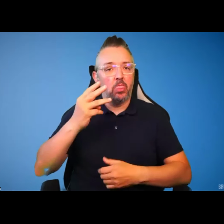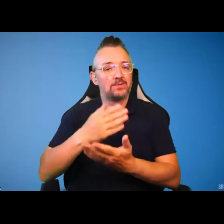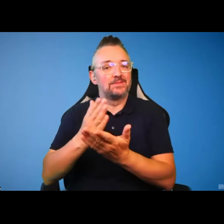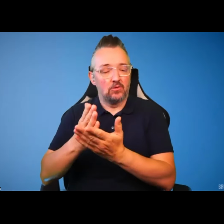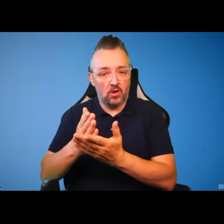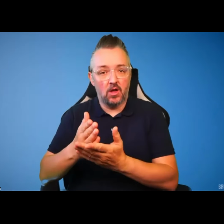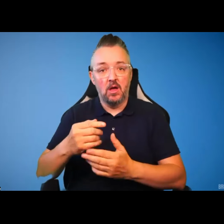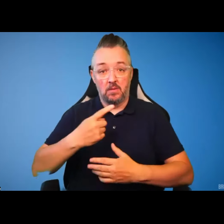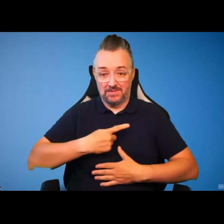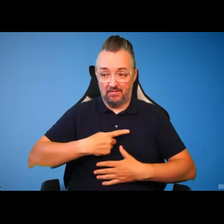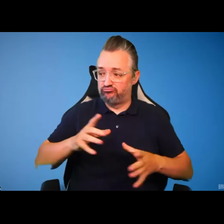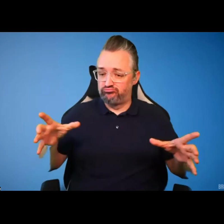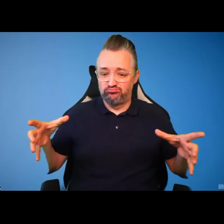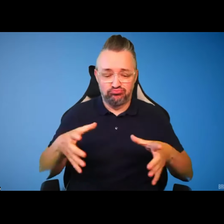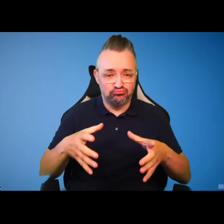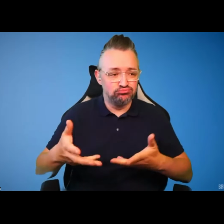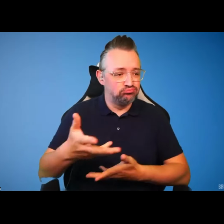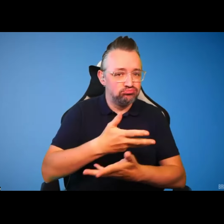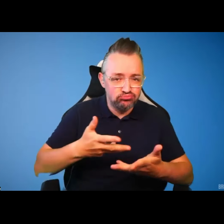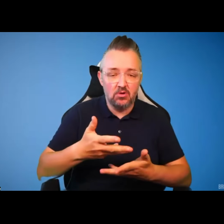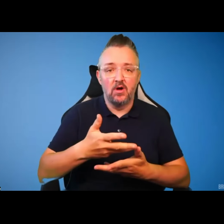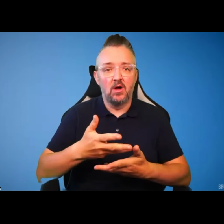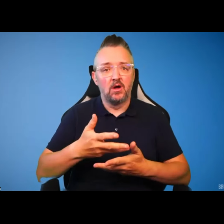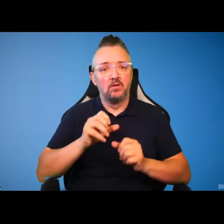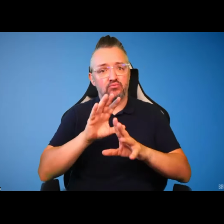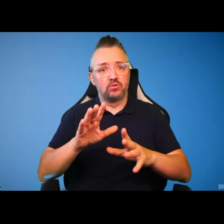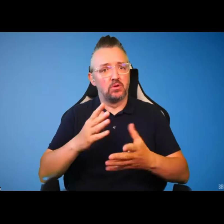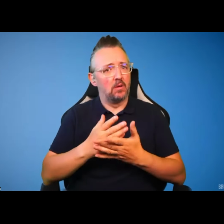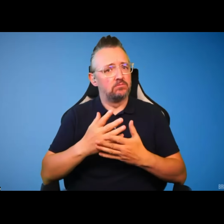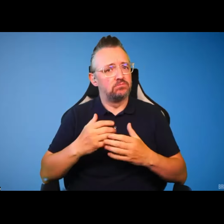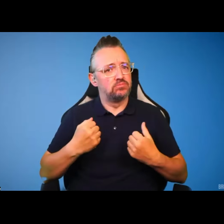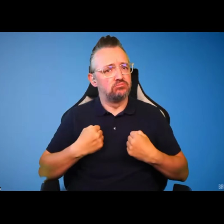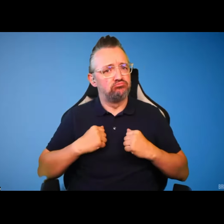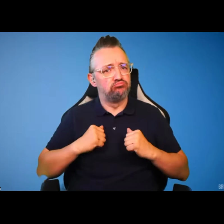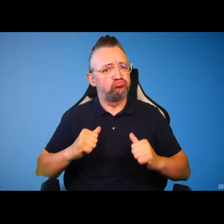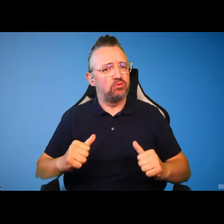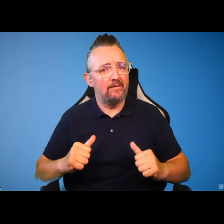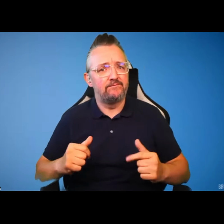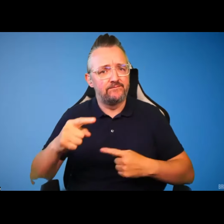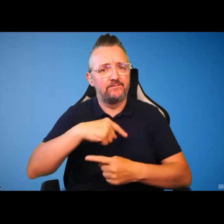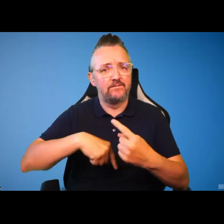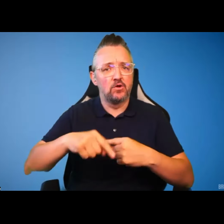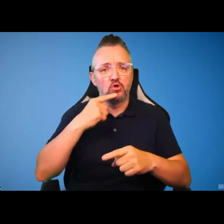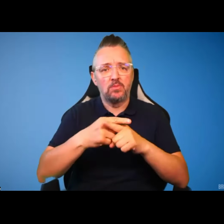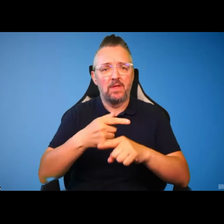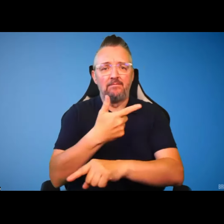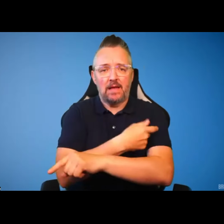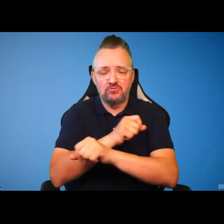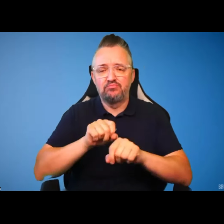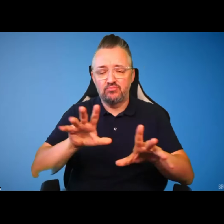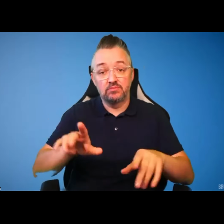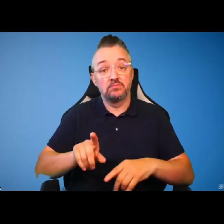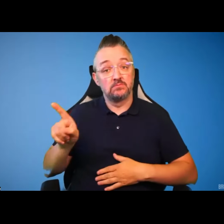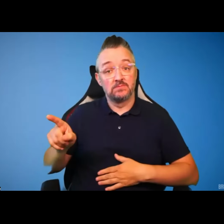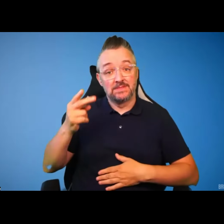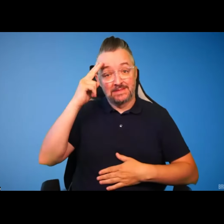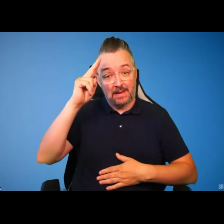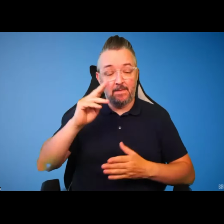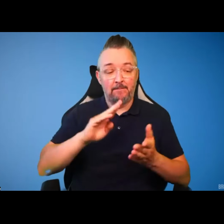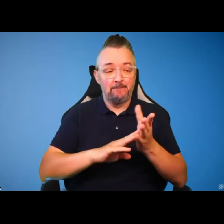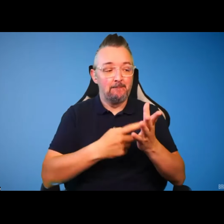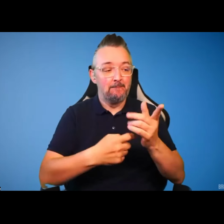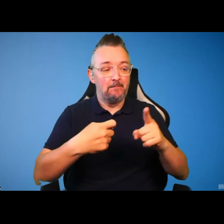we know about the situation as it is, and the upcoming vaccine and the rollout. My name's Mark Kelvin. I'm the Chief Executive